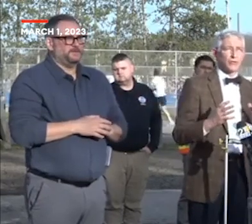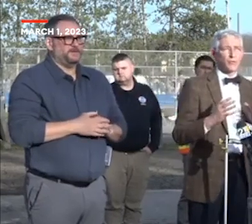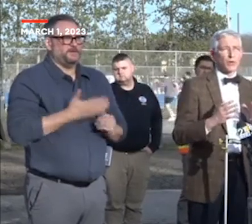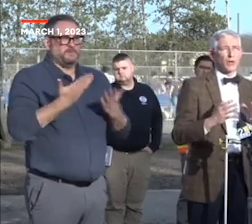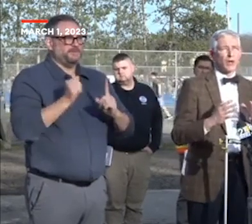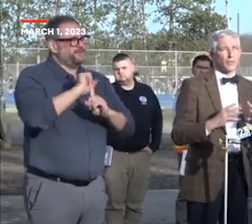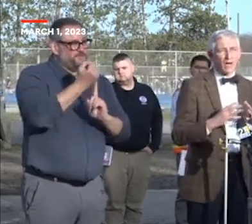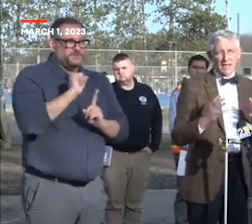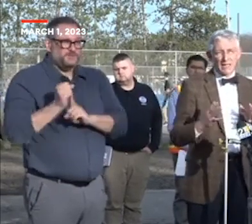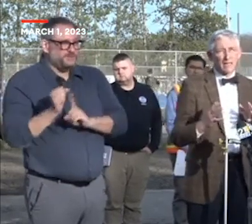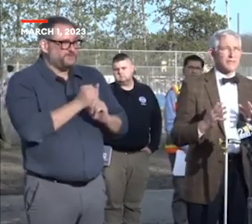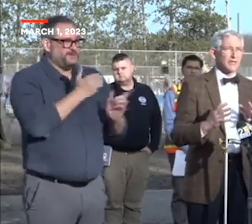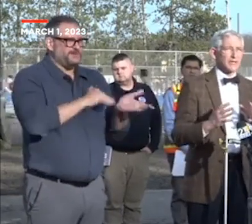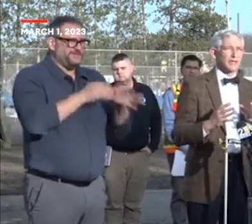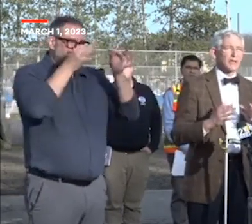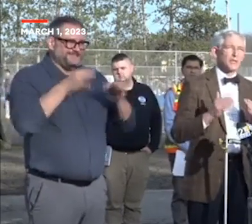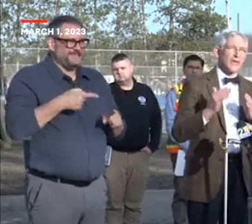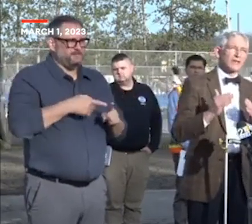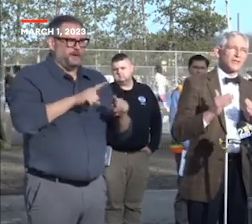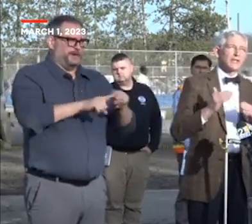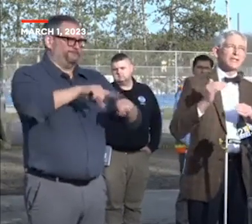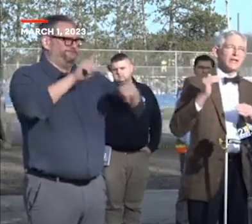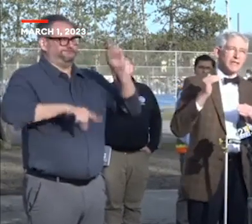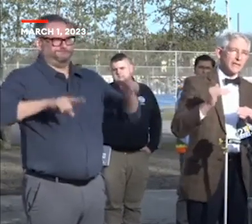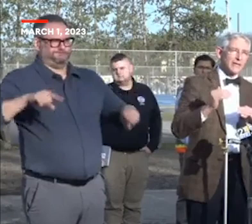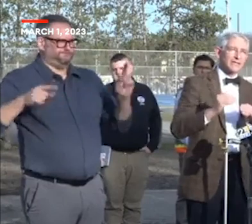decision for a variety of testing, but